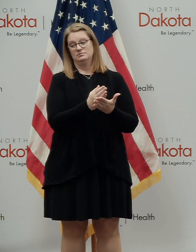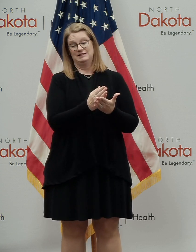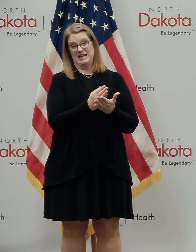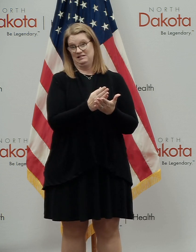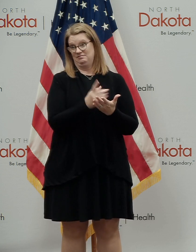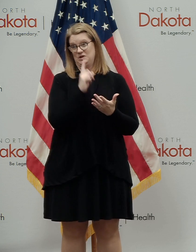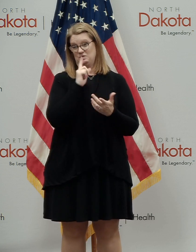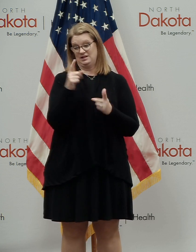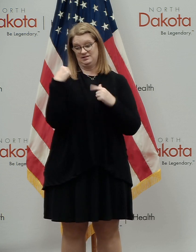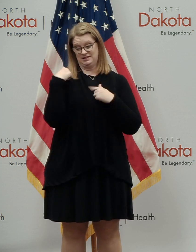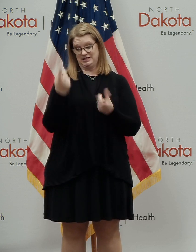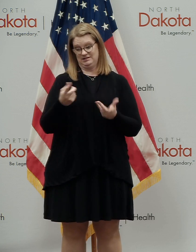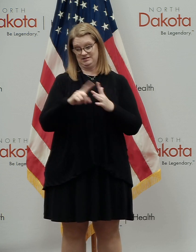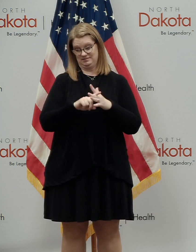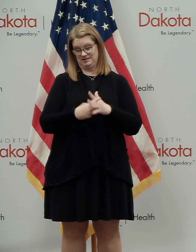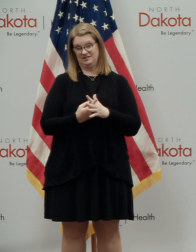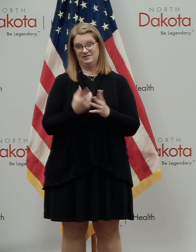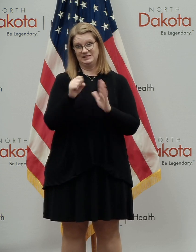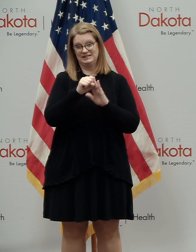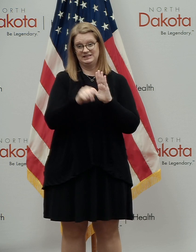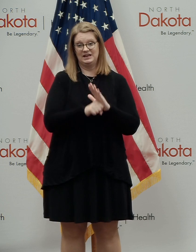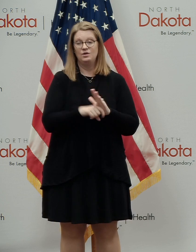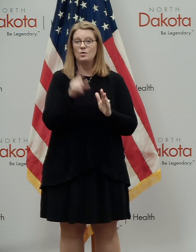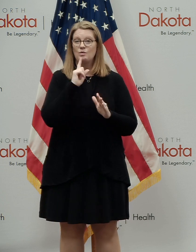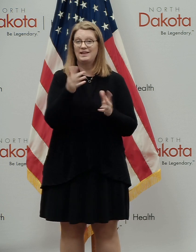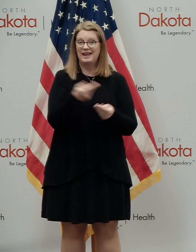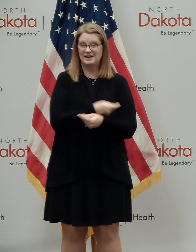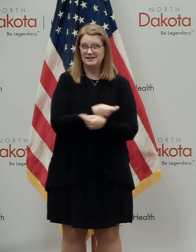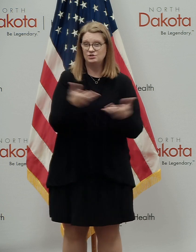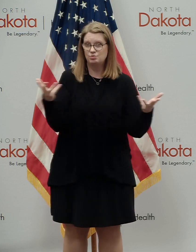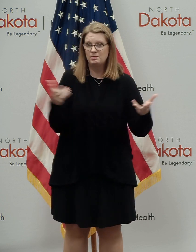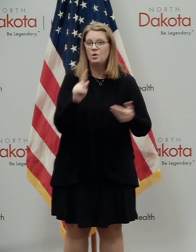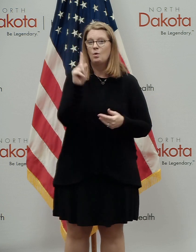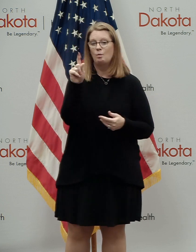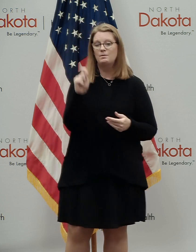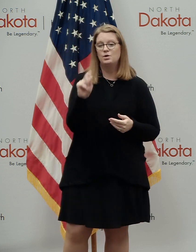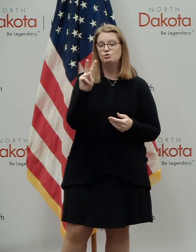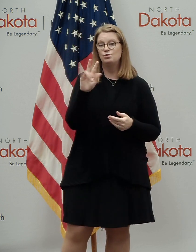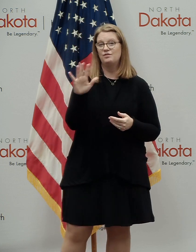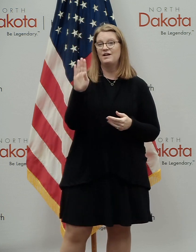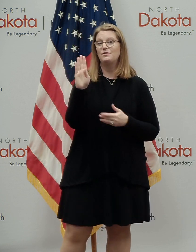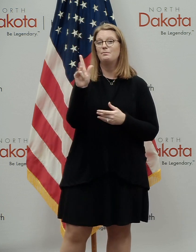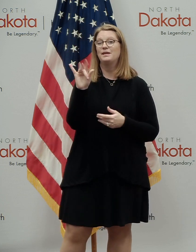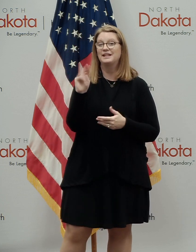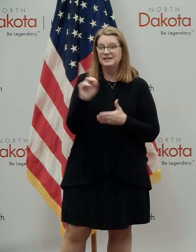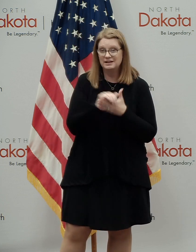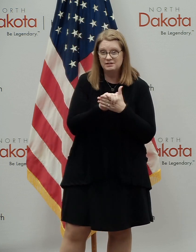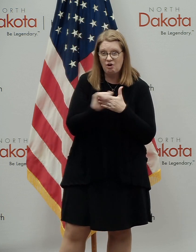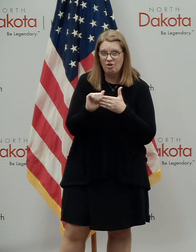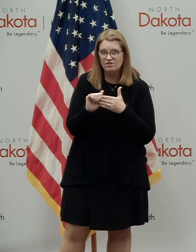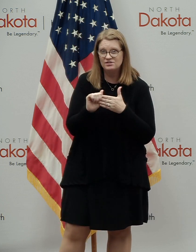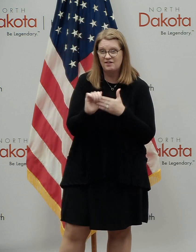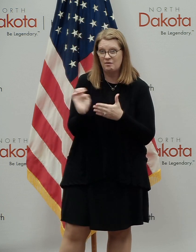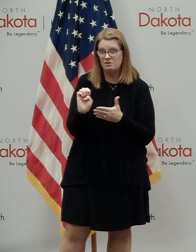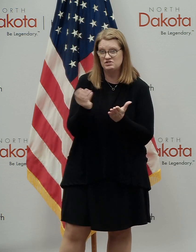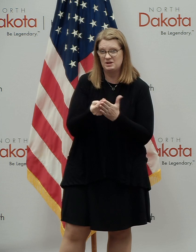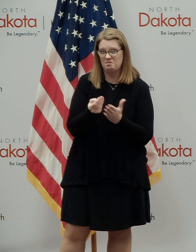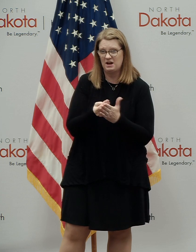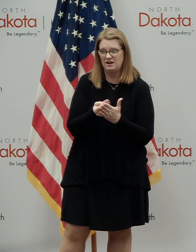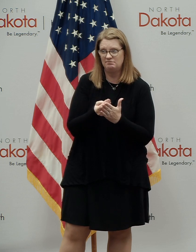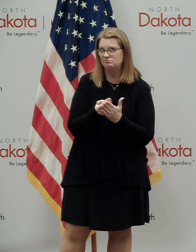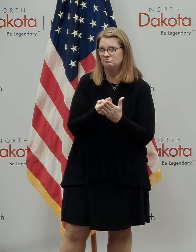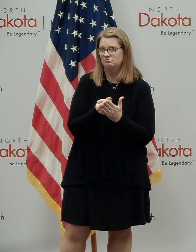state have we had to distribute $1.25 billion of emergency funds